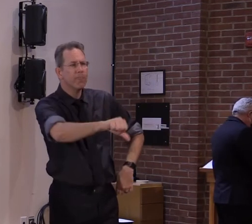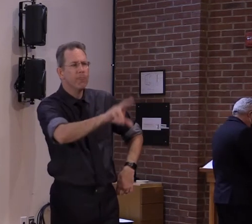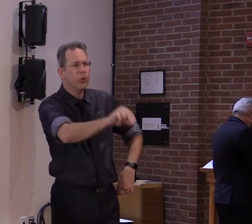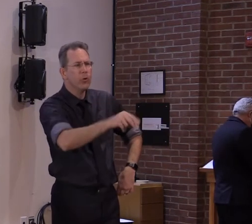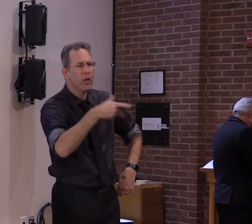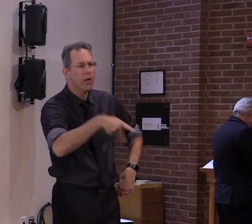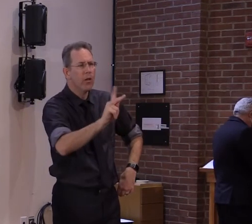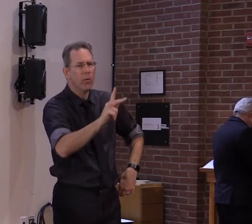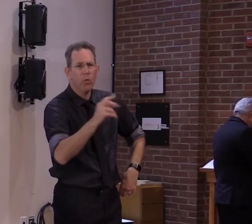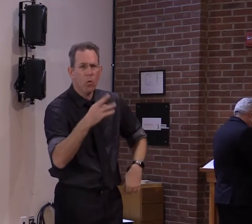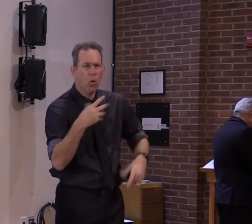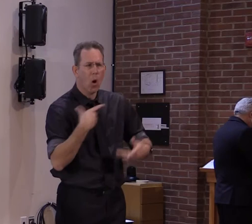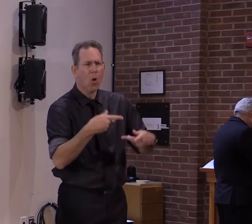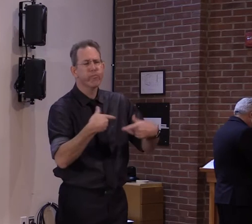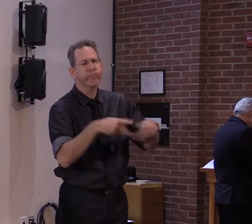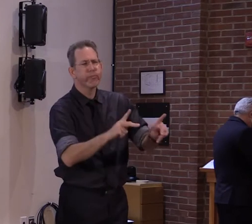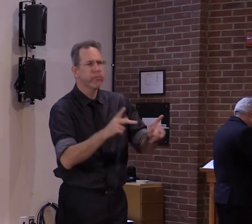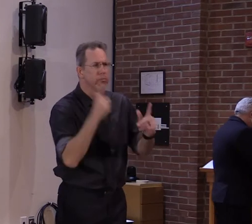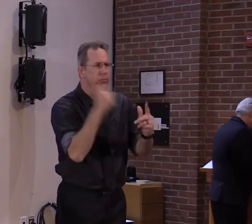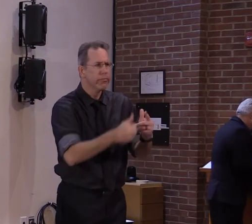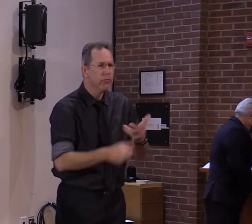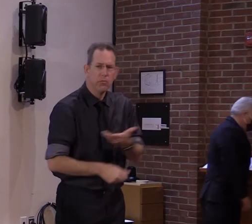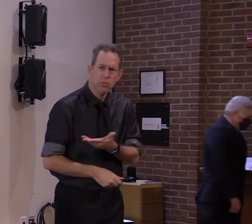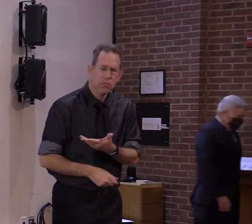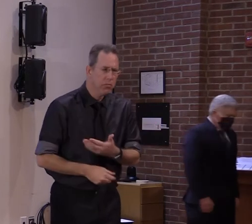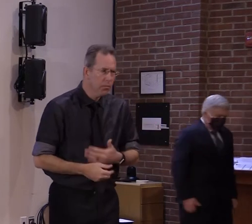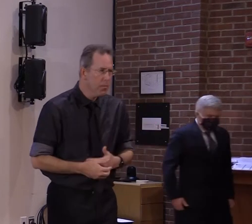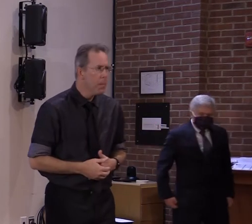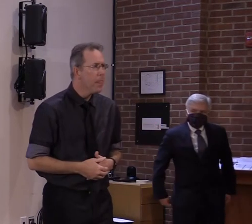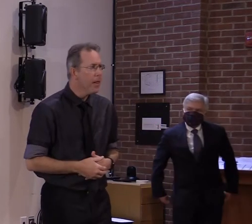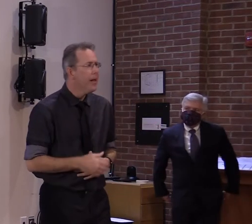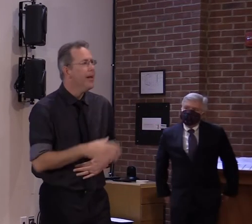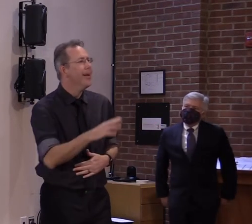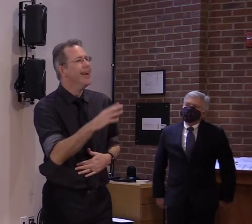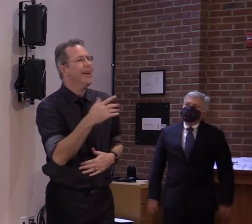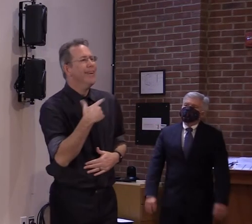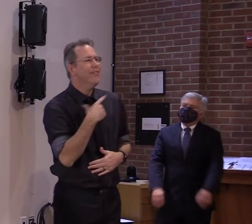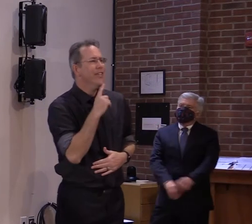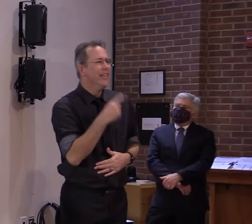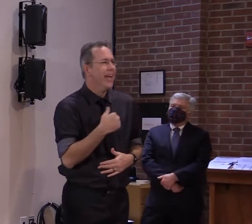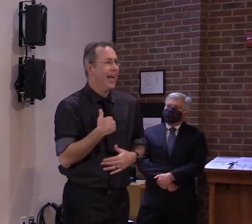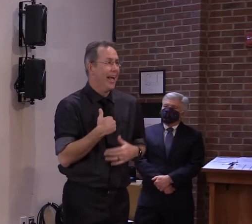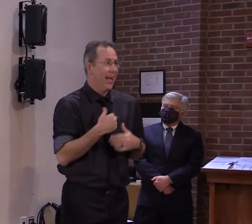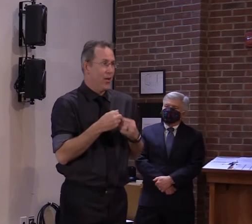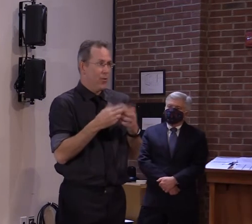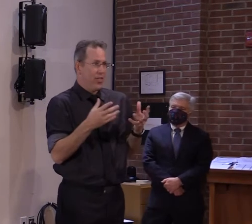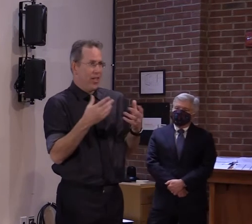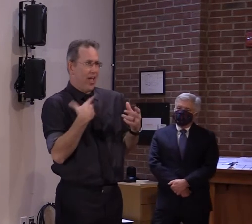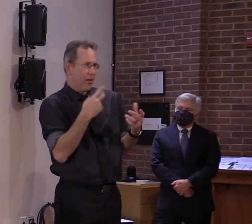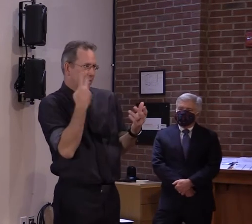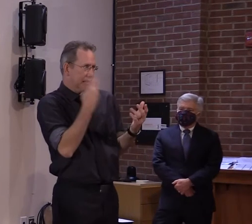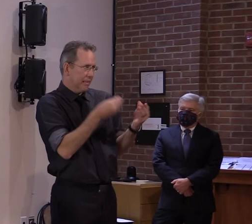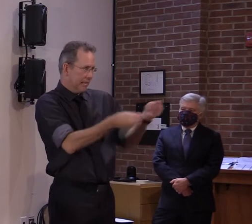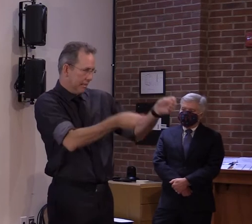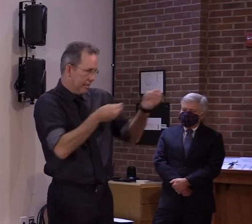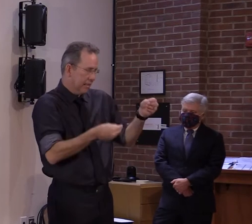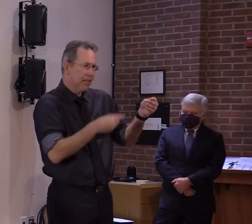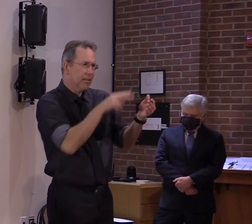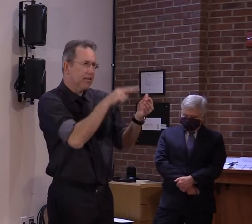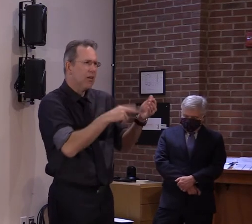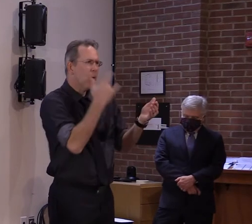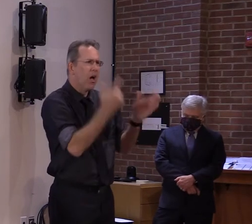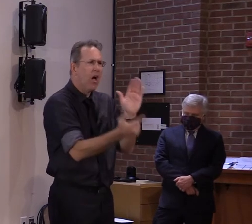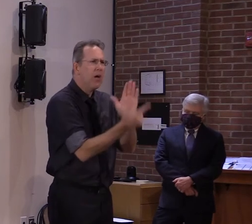Without the data and just listening to hear what the why we would do this. I mean, I know